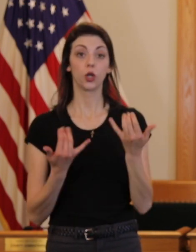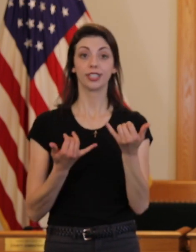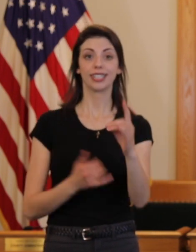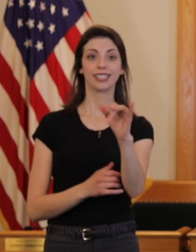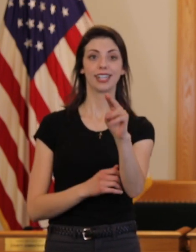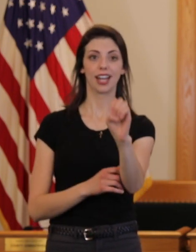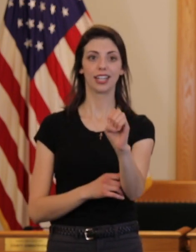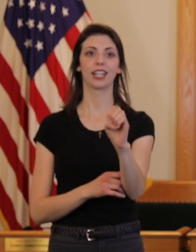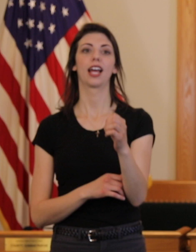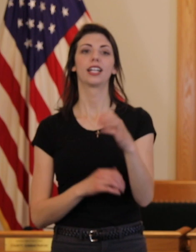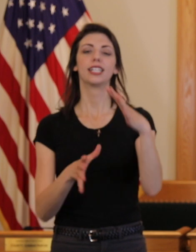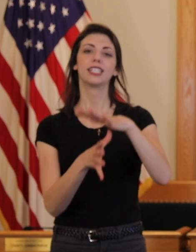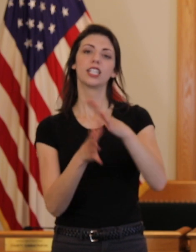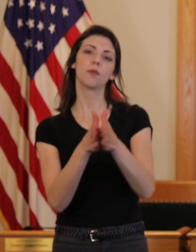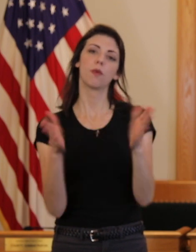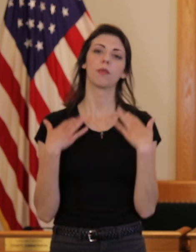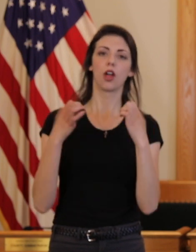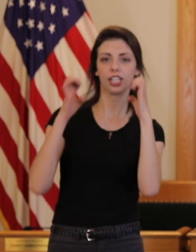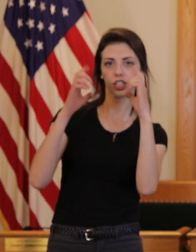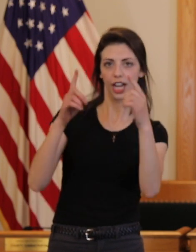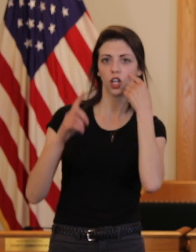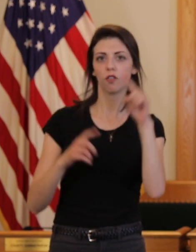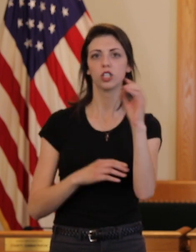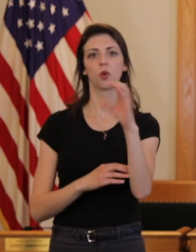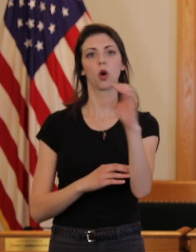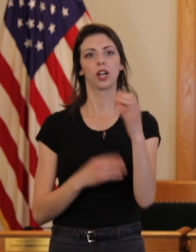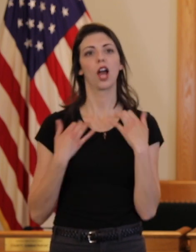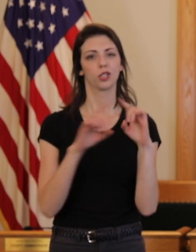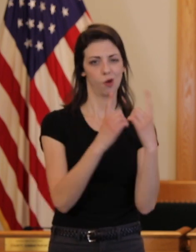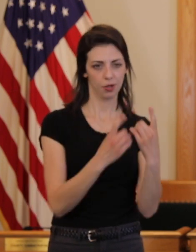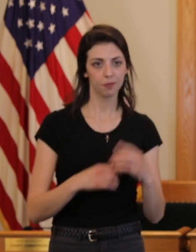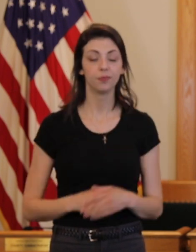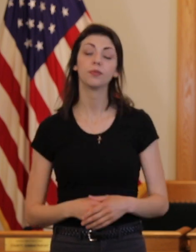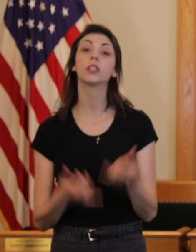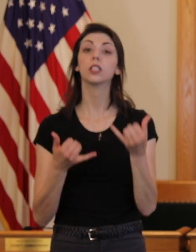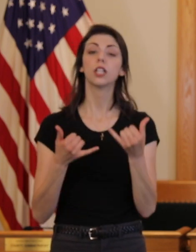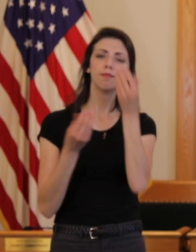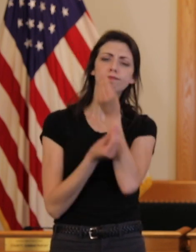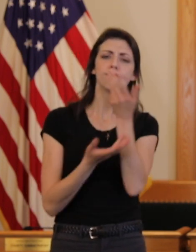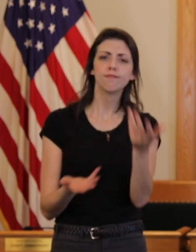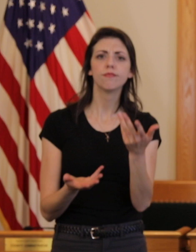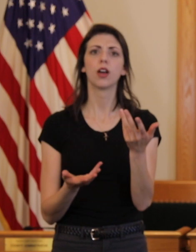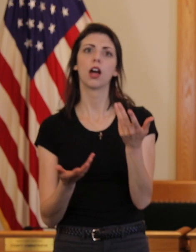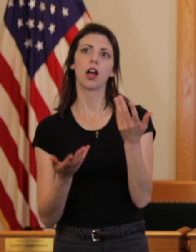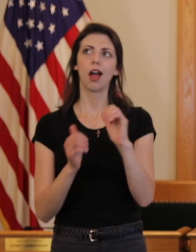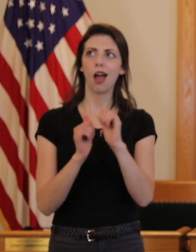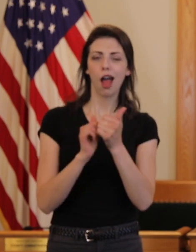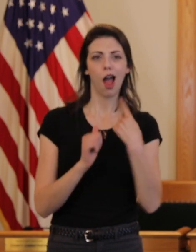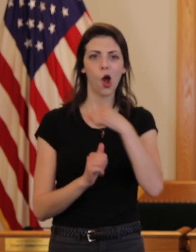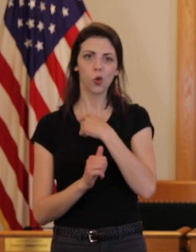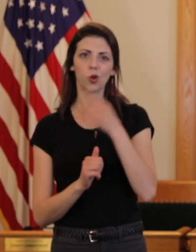Oldenburg, Senior Public Health Educator for the Oswego County Health Department. Today I'd like to bring you up to date on where we stand with